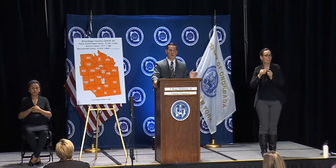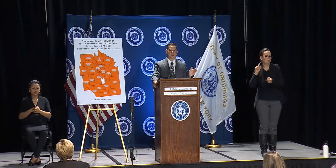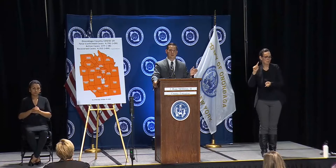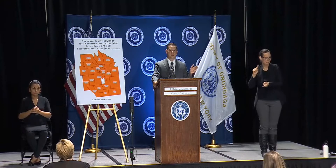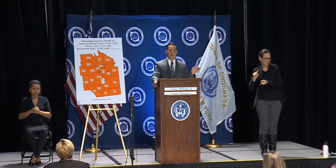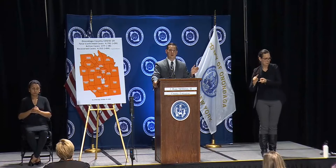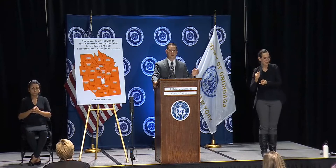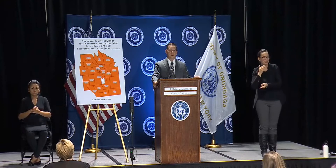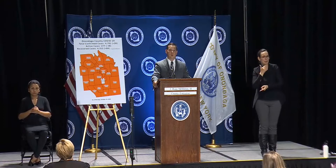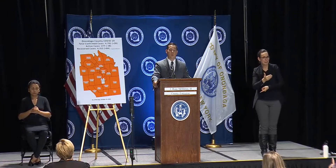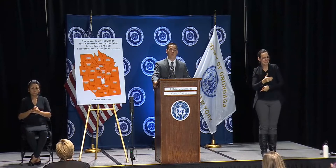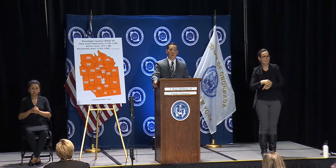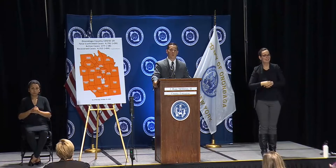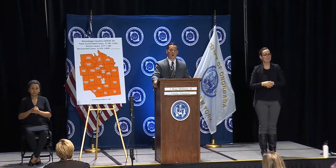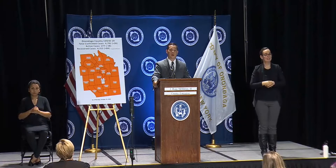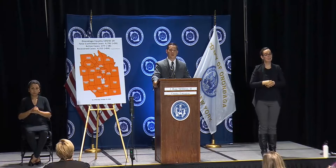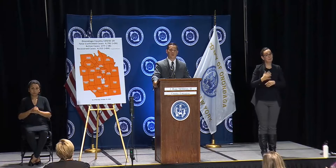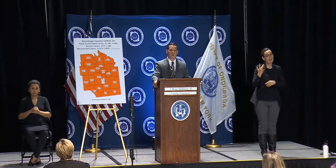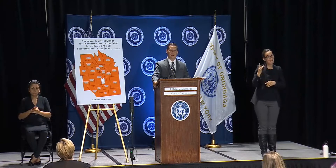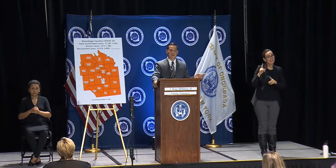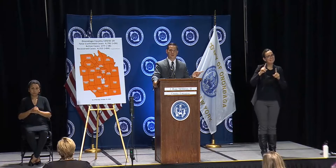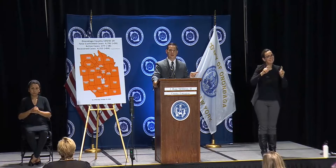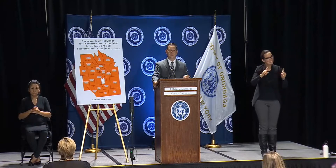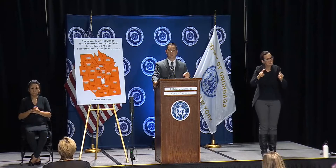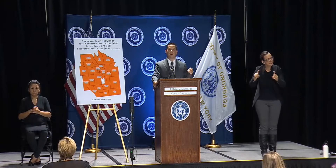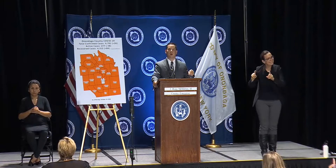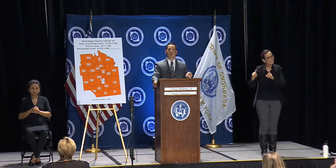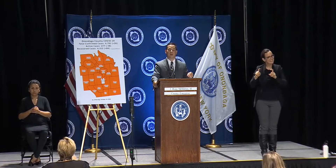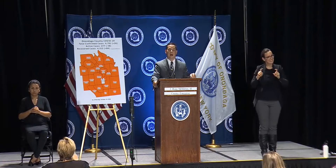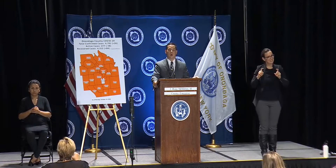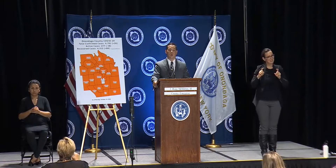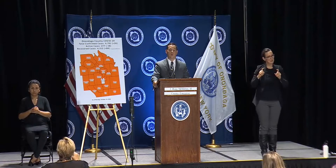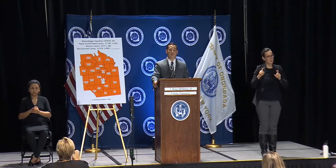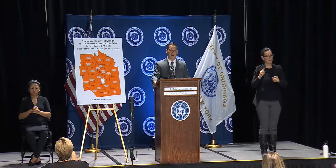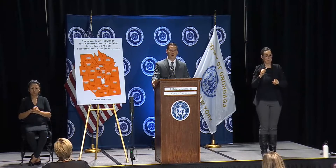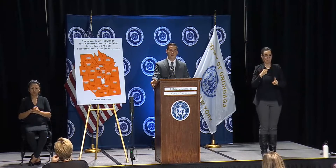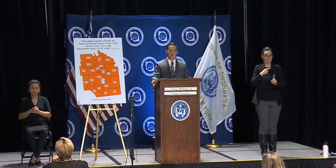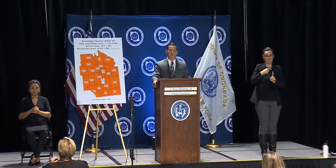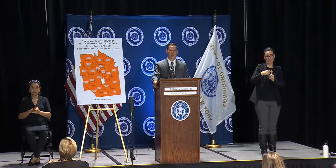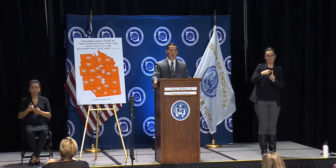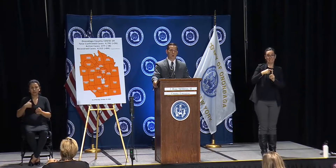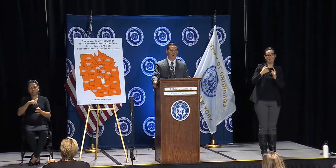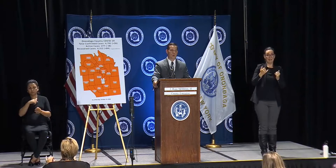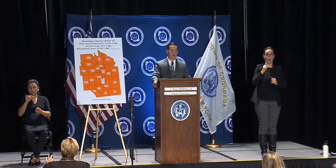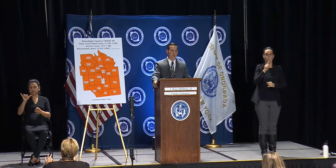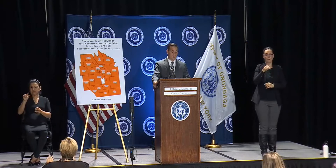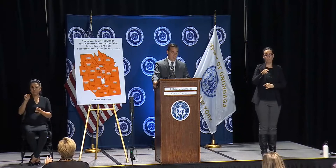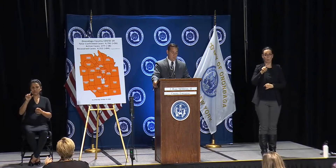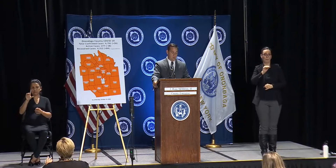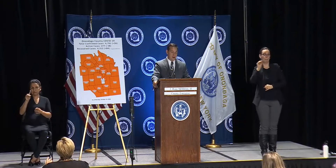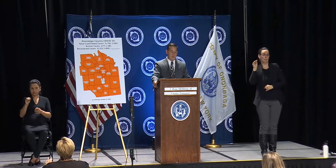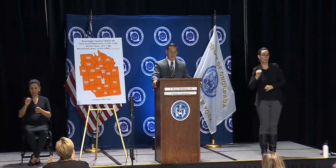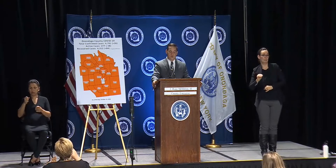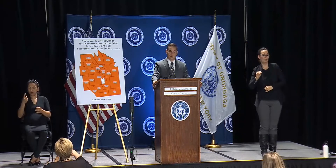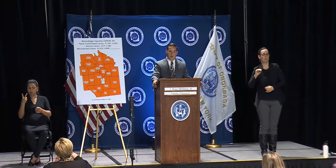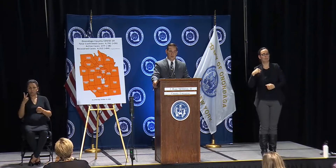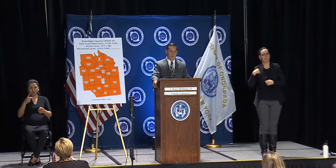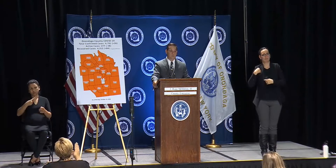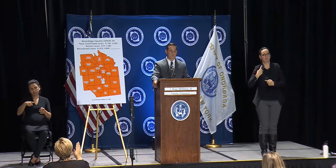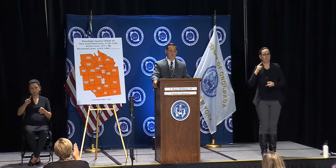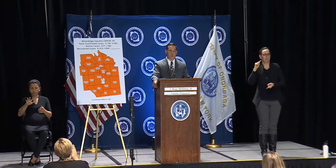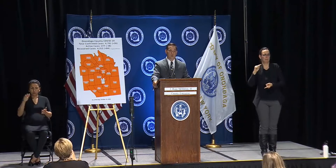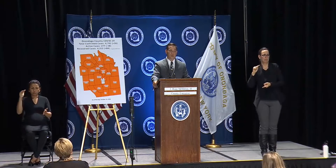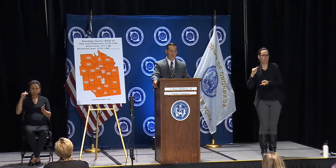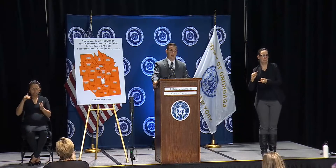positive rate is still 1.1, and over the last 3 days it's been going down. Hopefully that will continue tomorrow. But there's